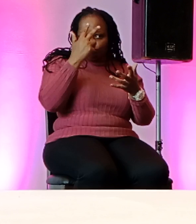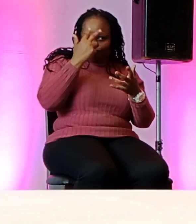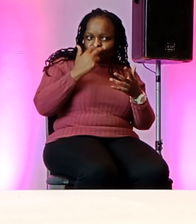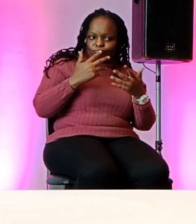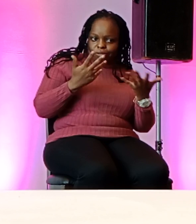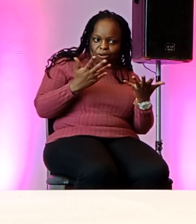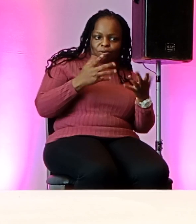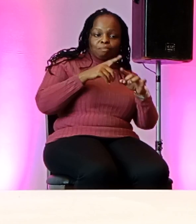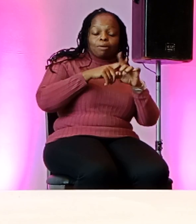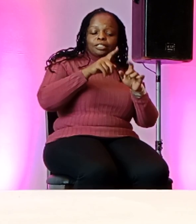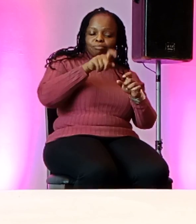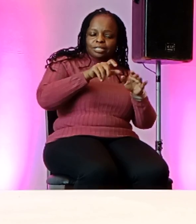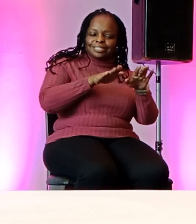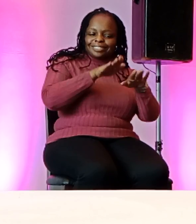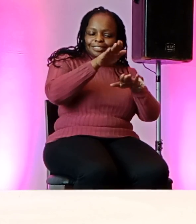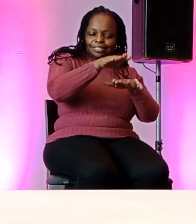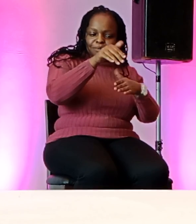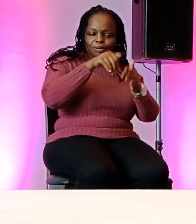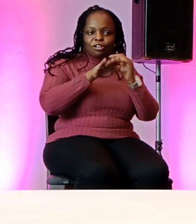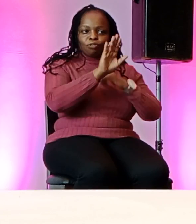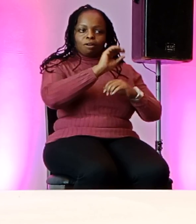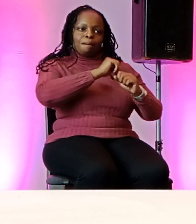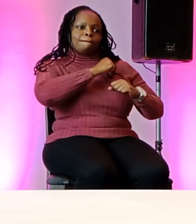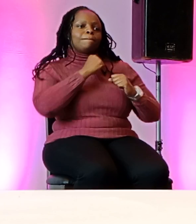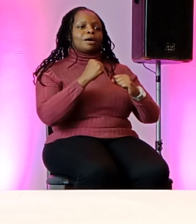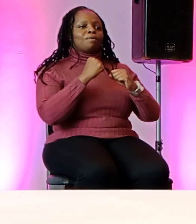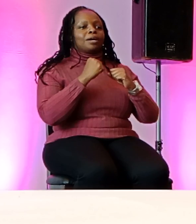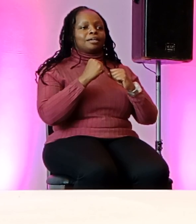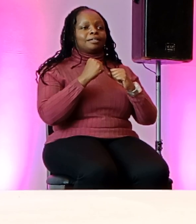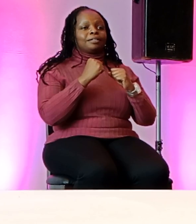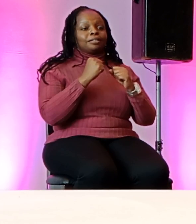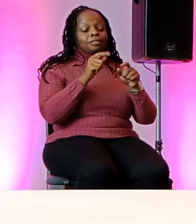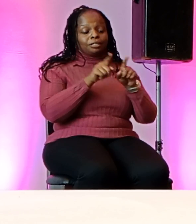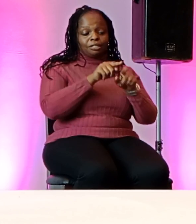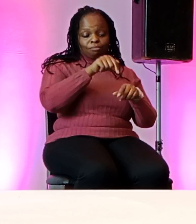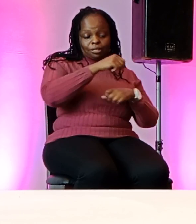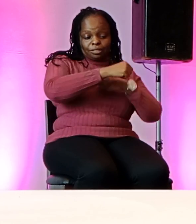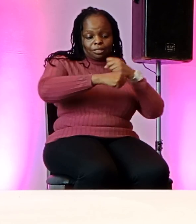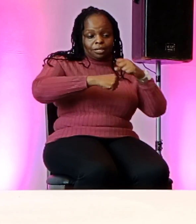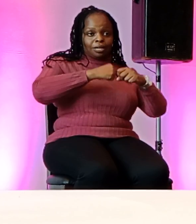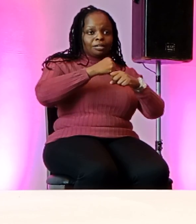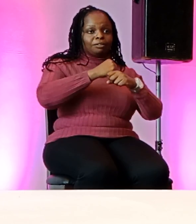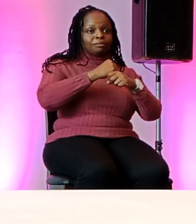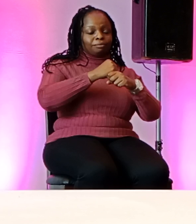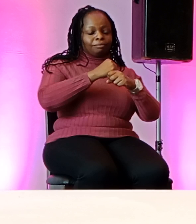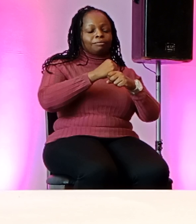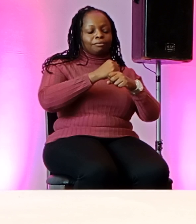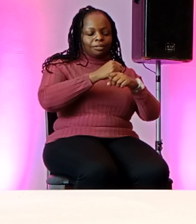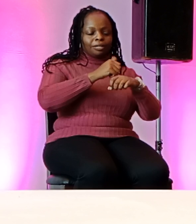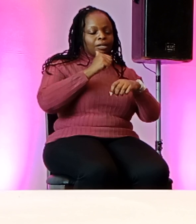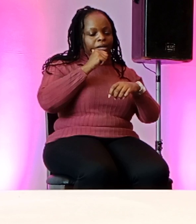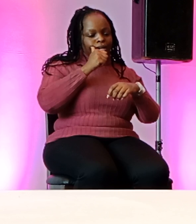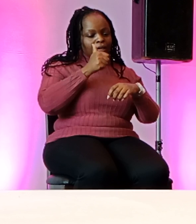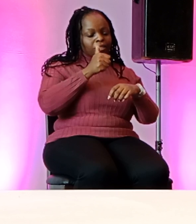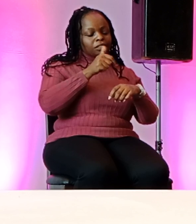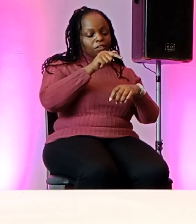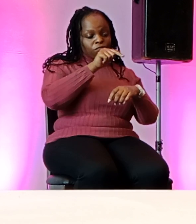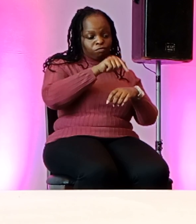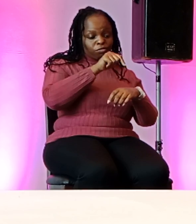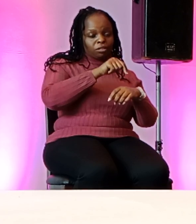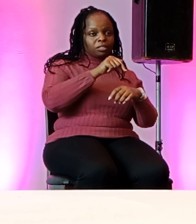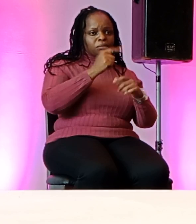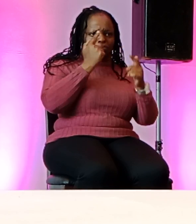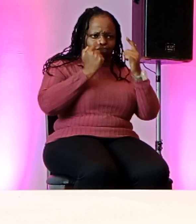It's just stepping into our power. And, you know, this year has been monumental for this country. Why? Because the